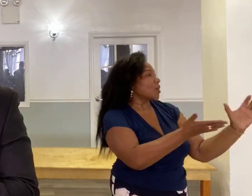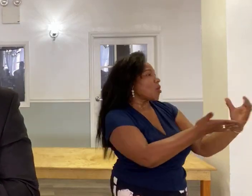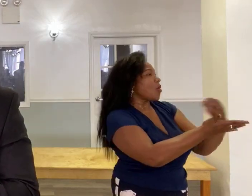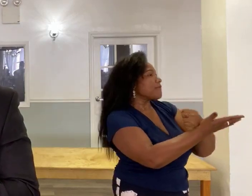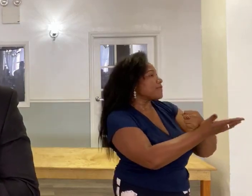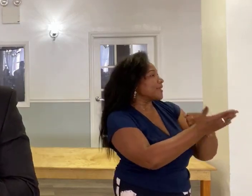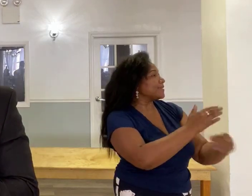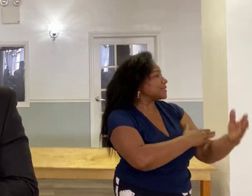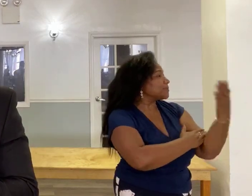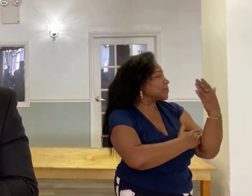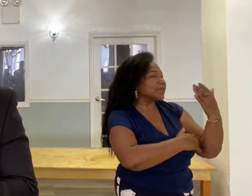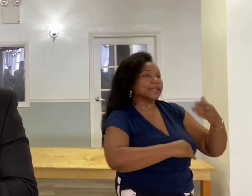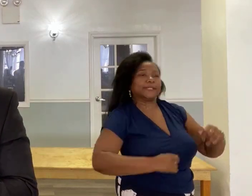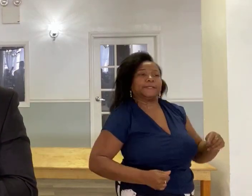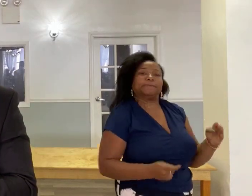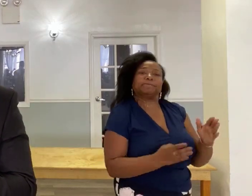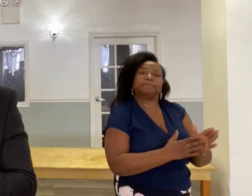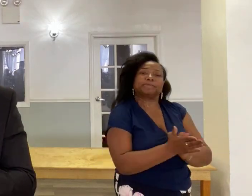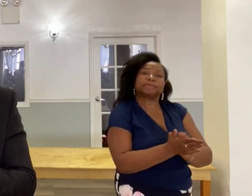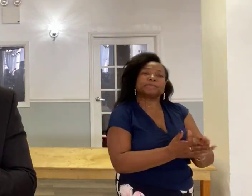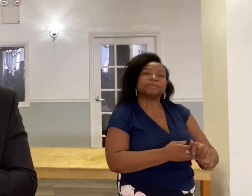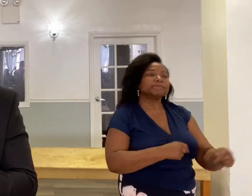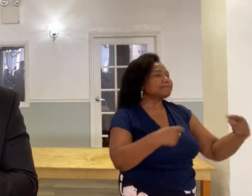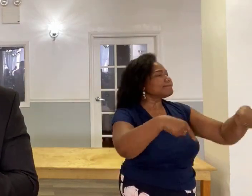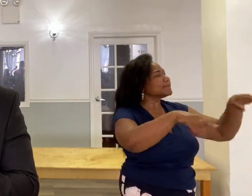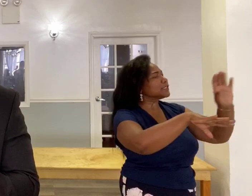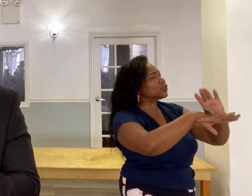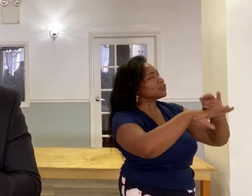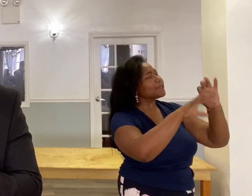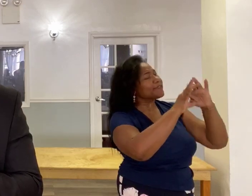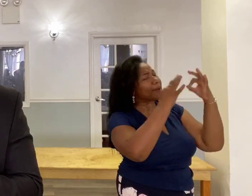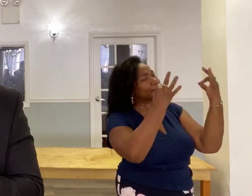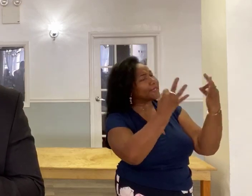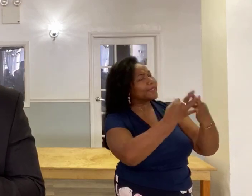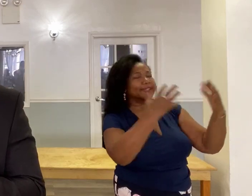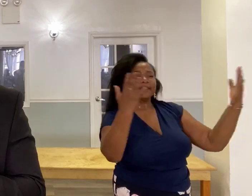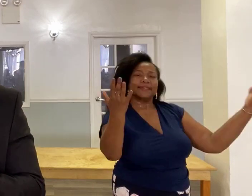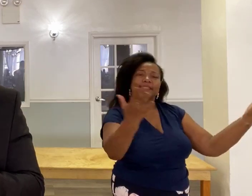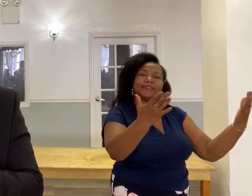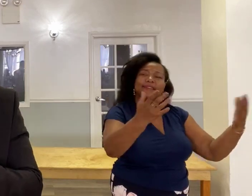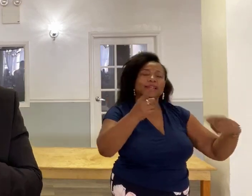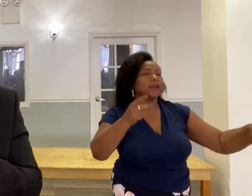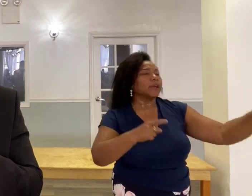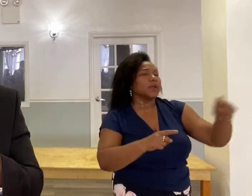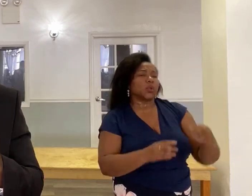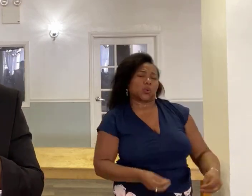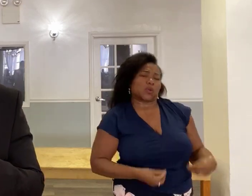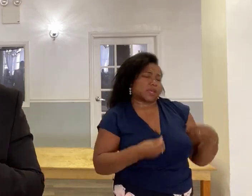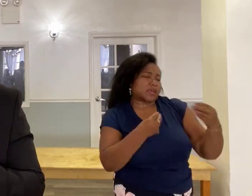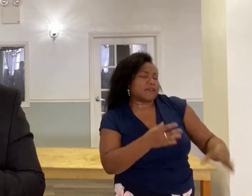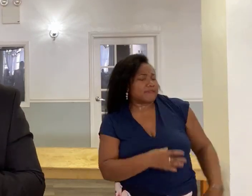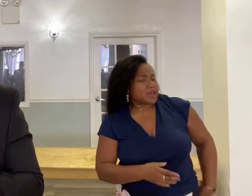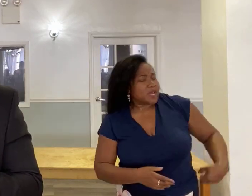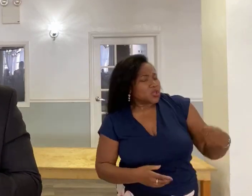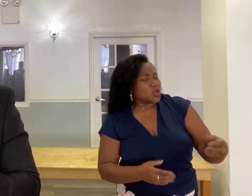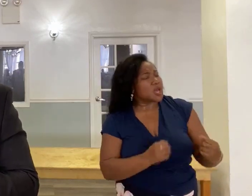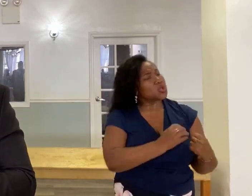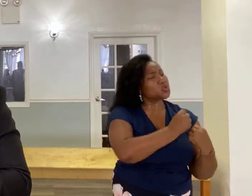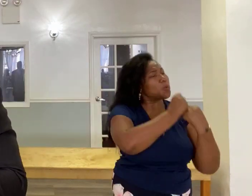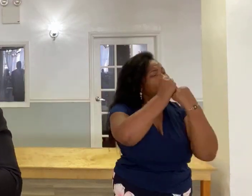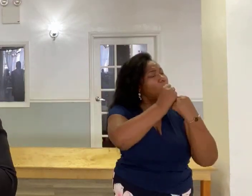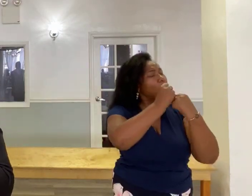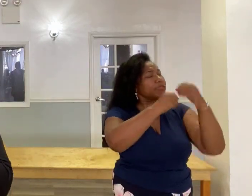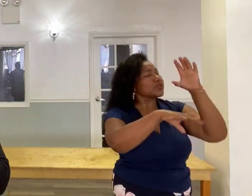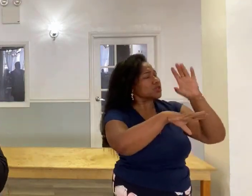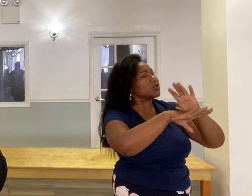we are grateful to our church family here. You give and support the church